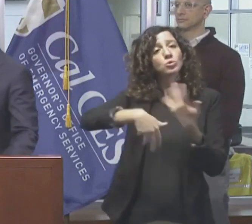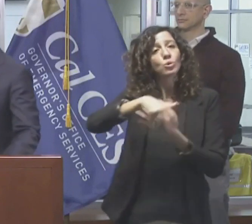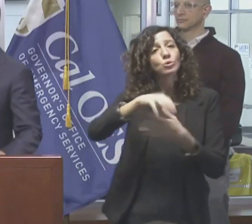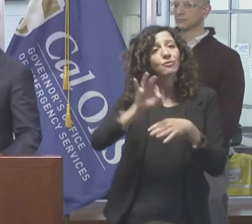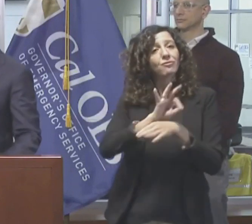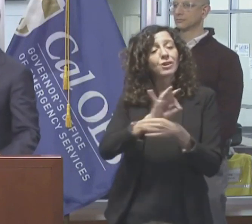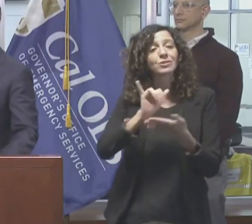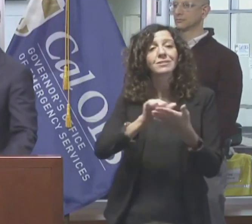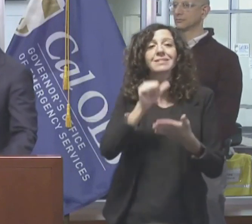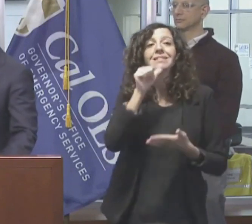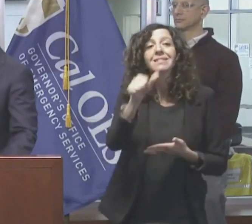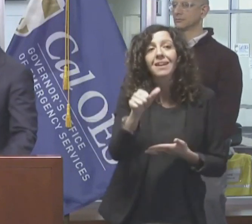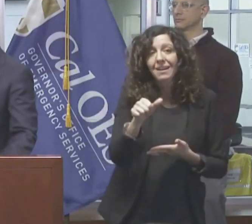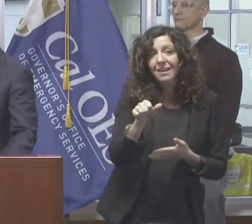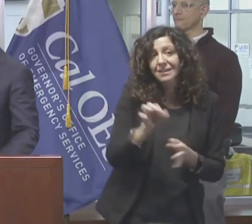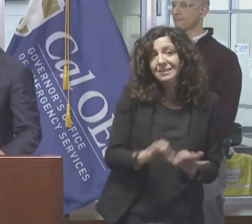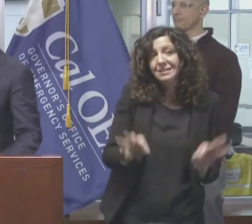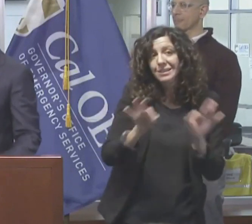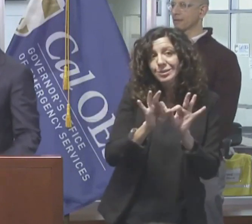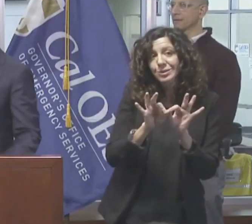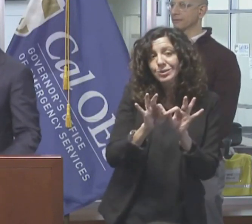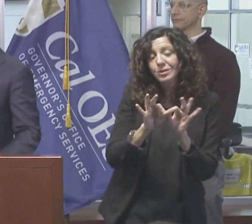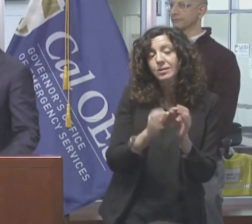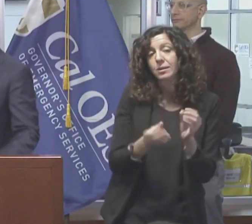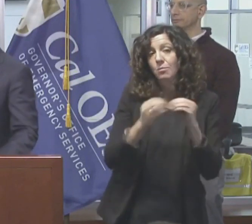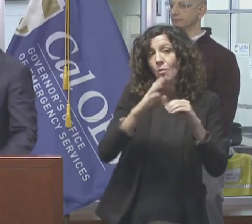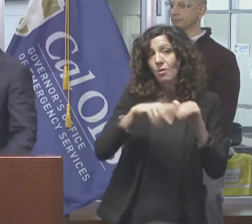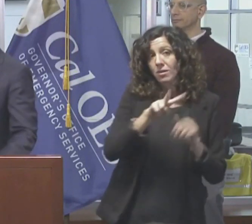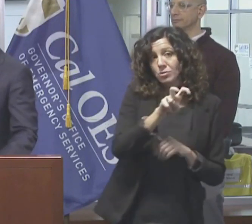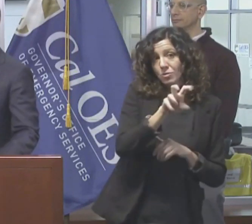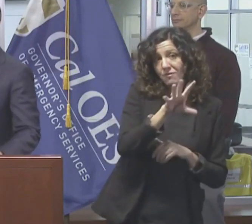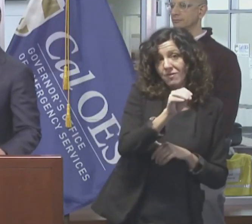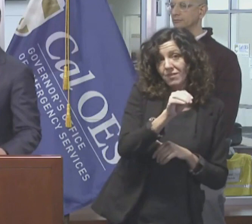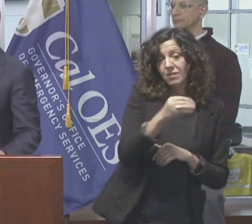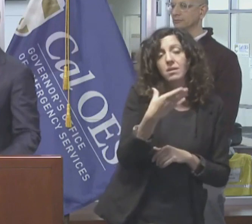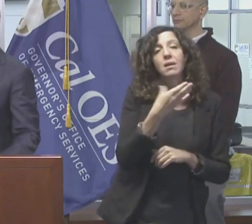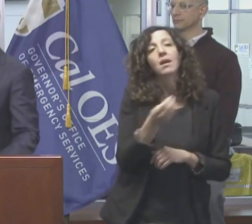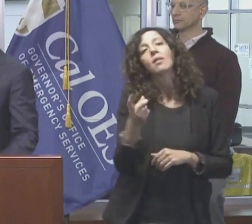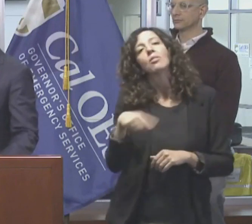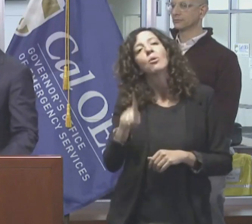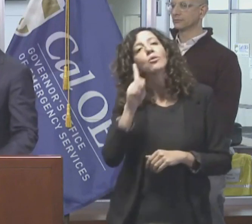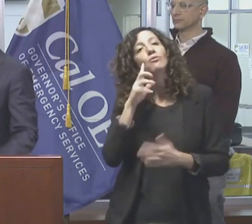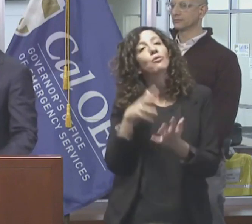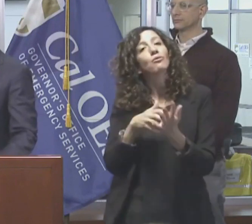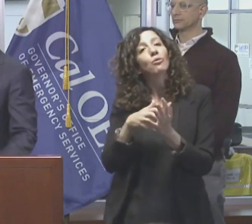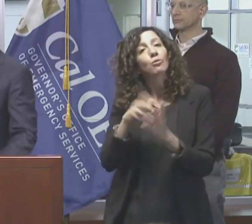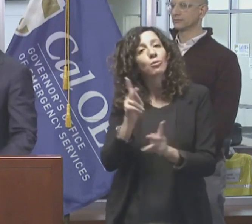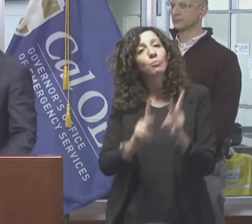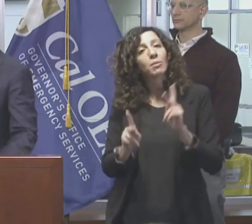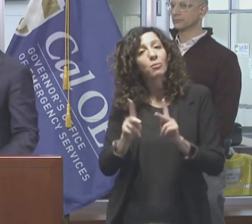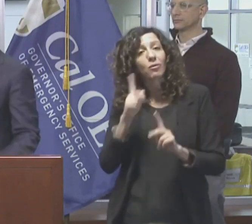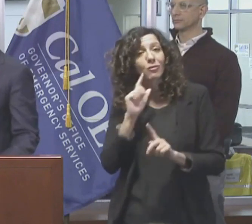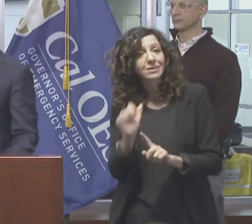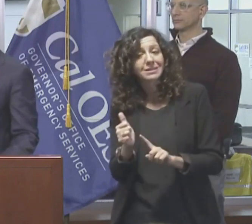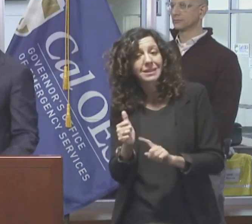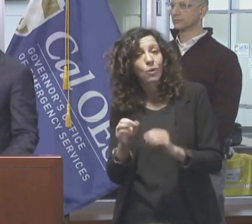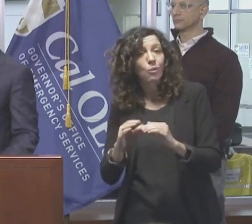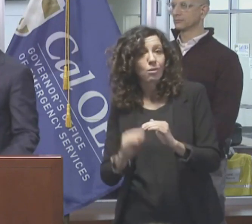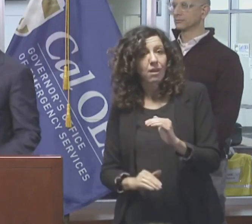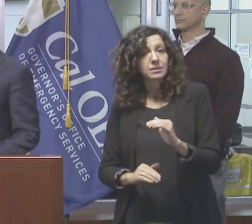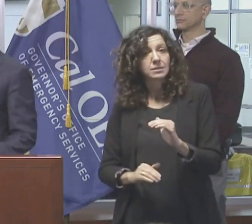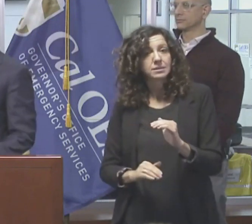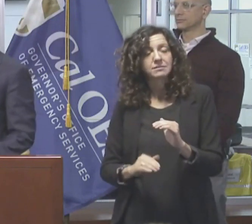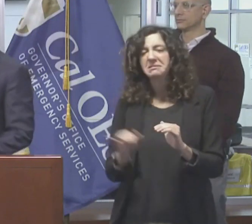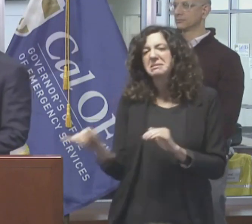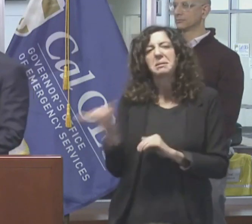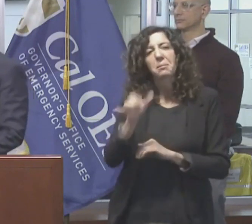non-essential north of 250 and those that are non-essential for vulnerable populations of 10 or less.